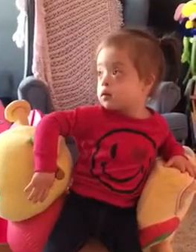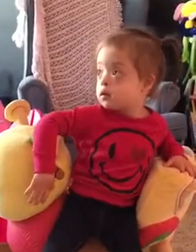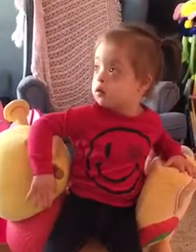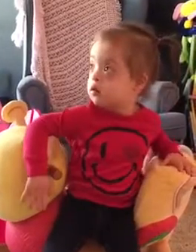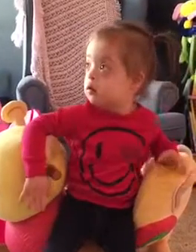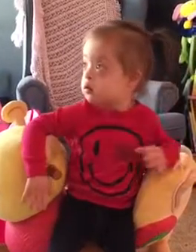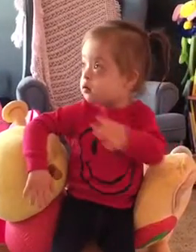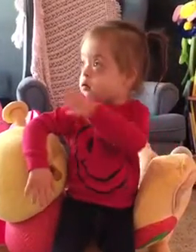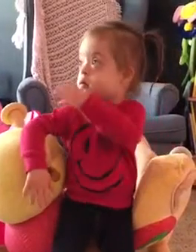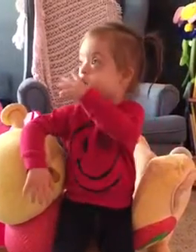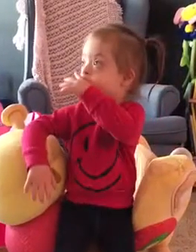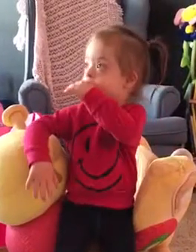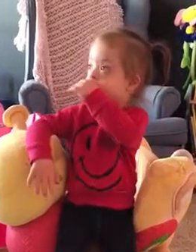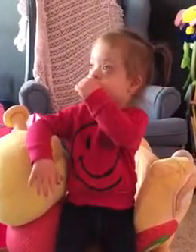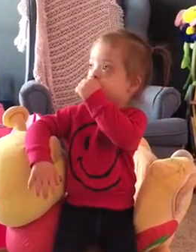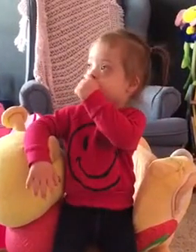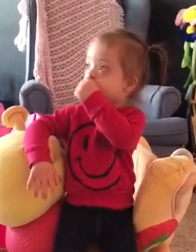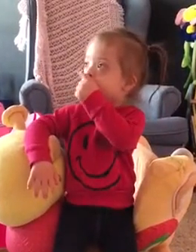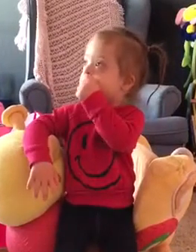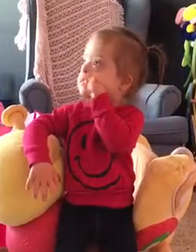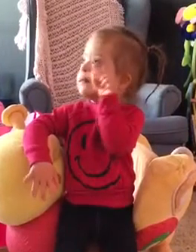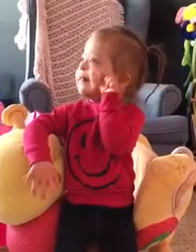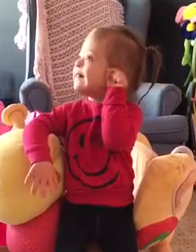fingers are like a bird's beak, let's see birds